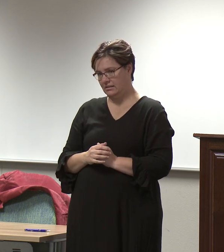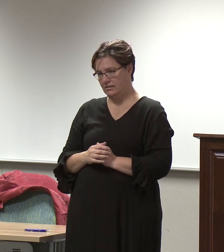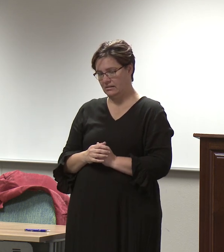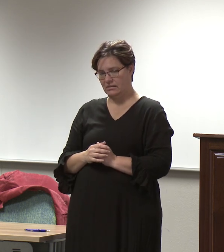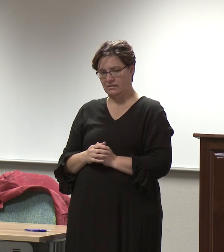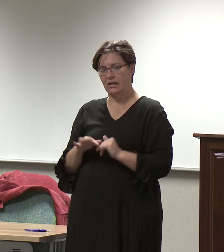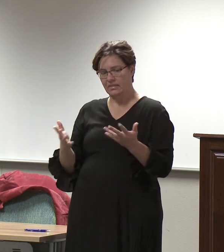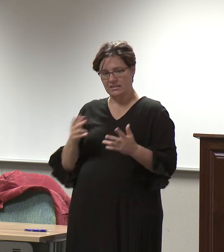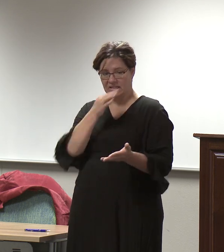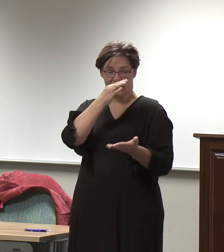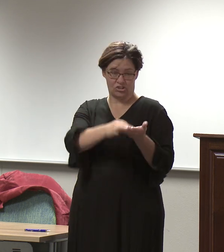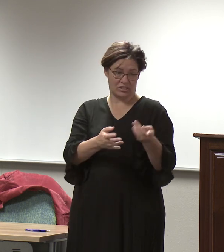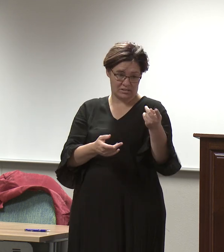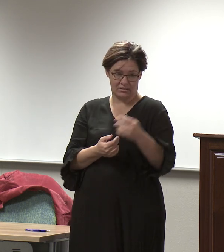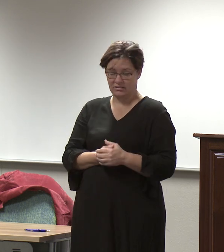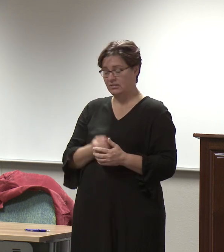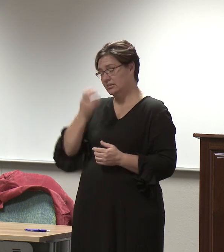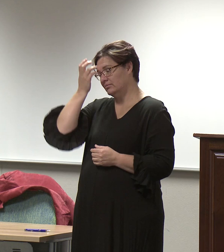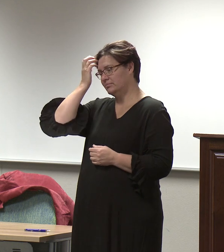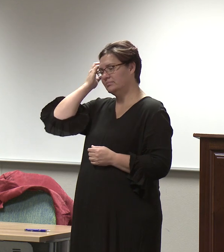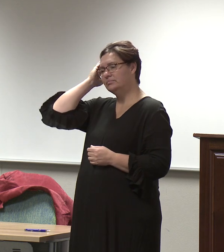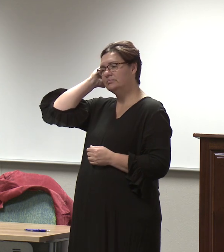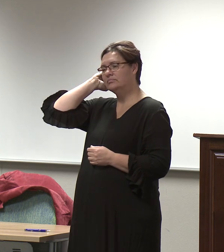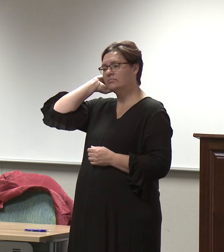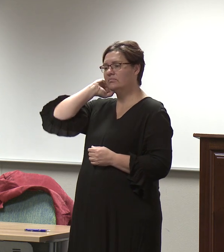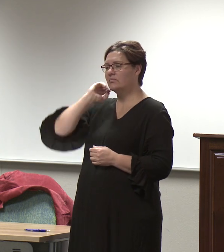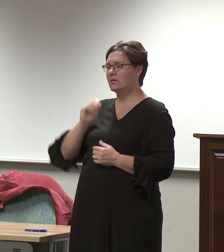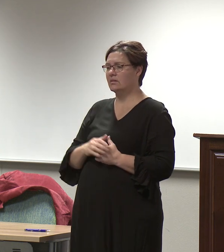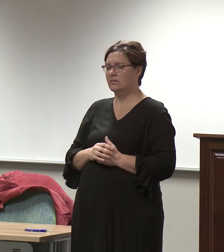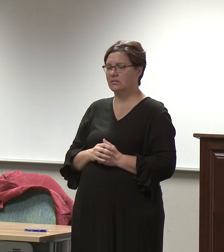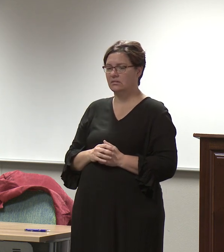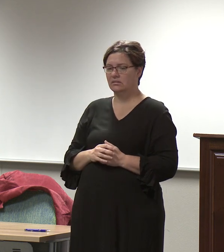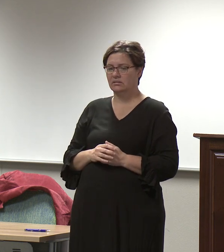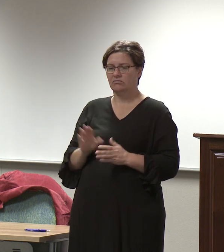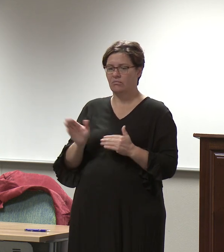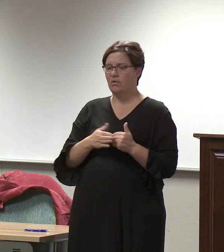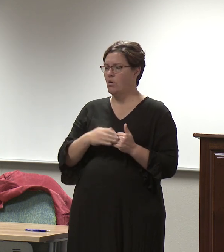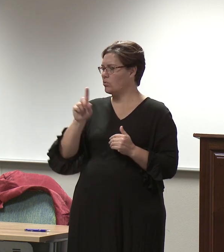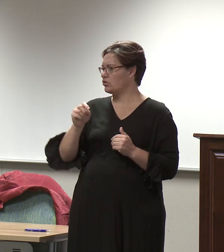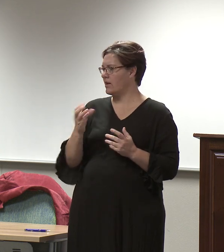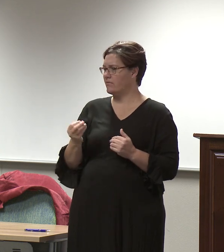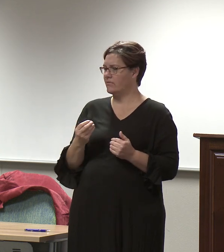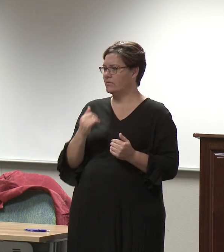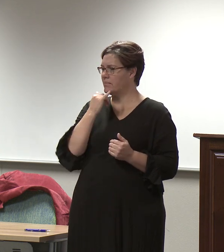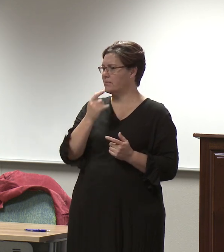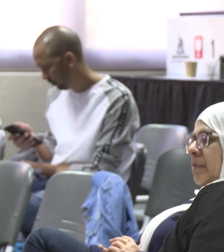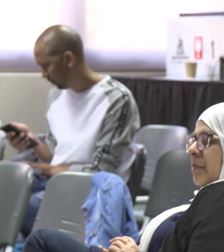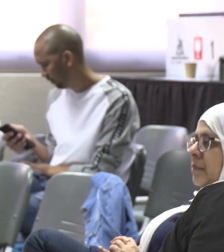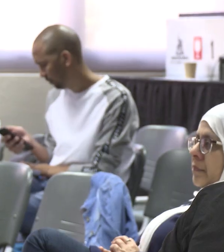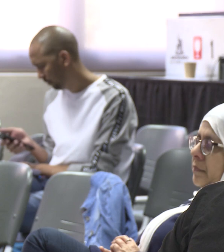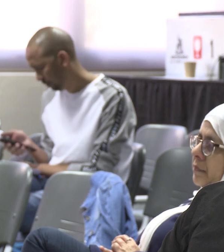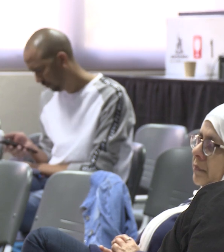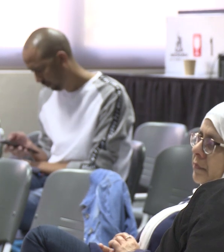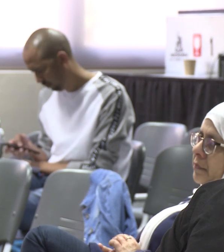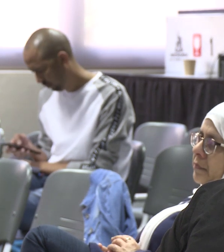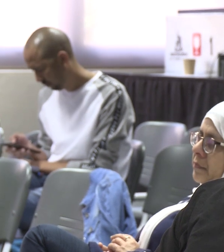So that's a suggestion. So I think that I answered. So if there are any more questions, I'll be glad. Second, please.